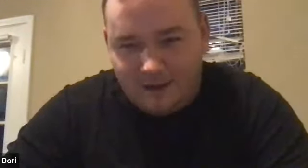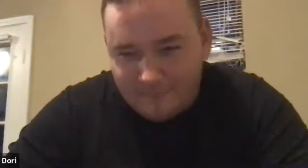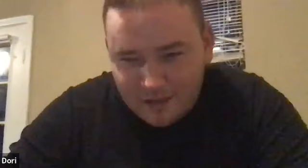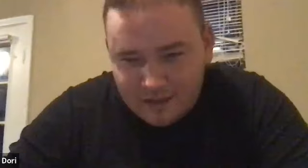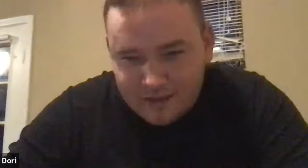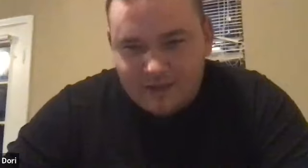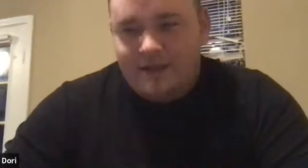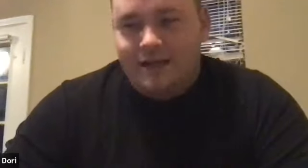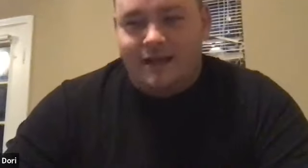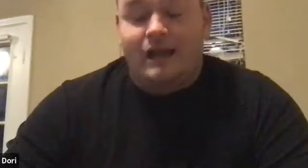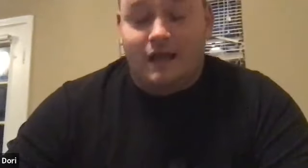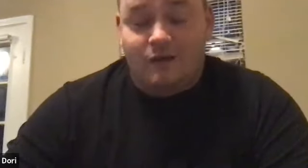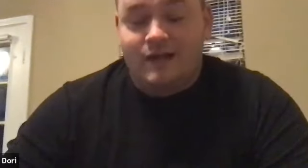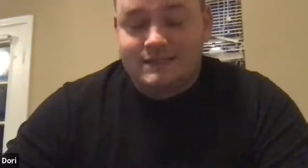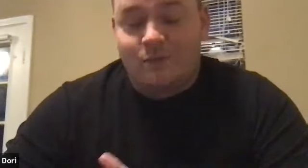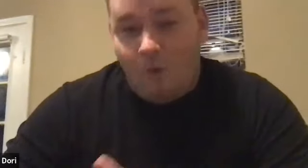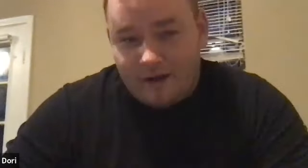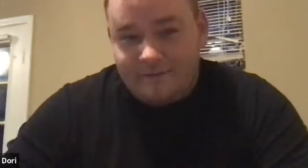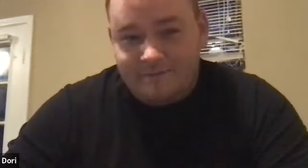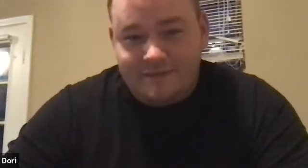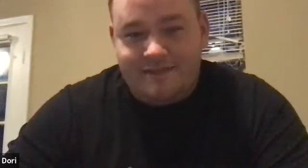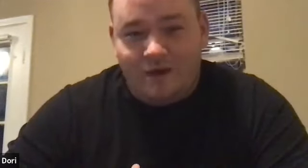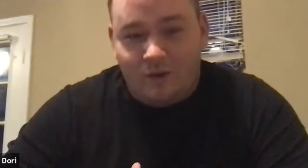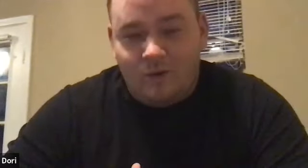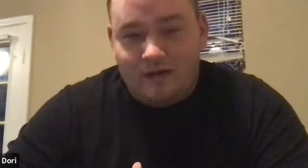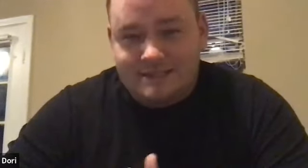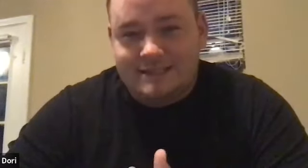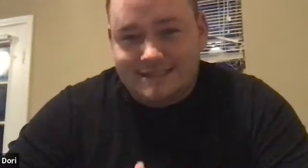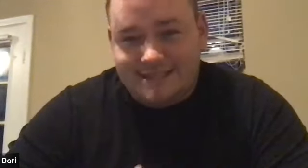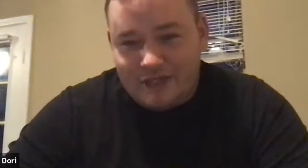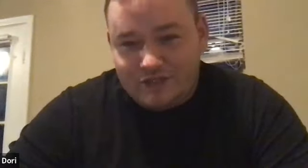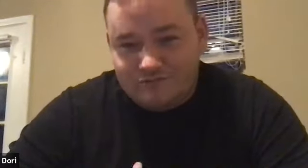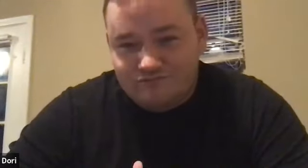LifePrint.com, and click on lesson 1, and the whole lesson is there.